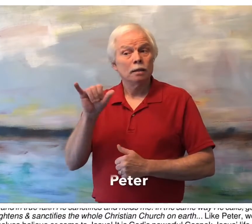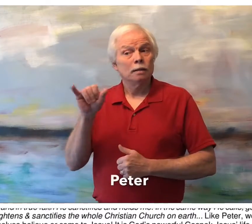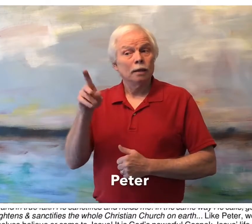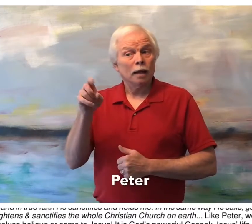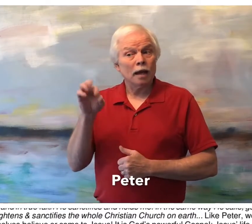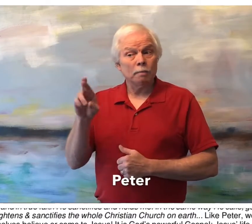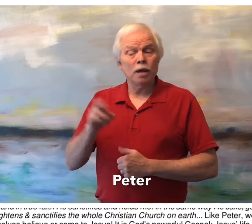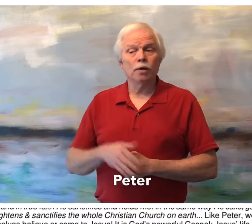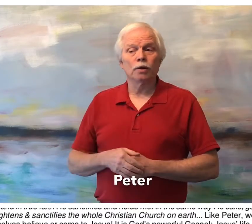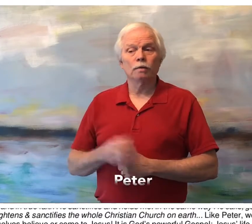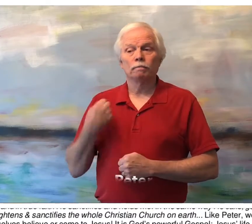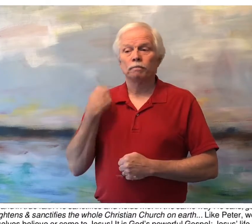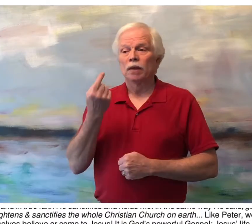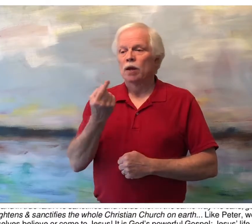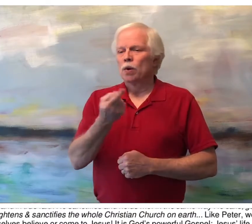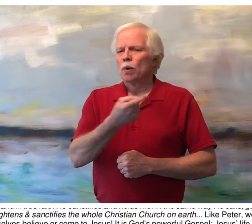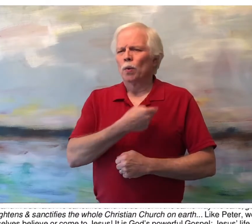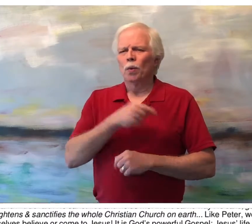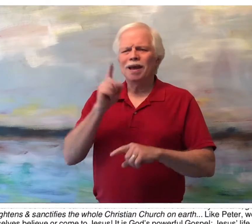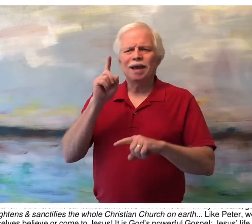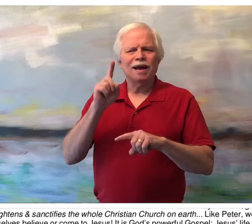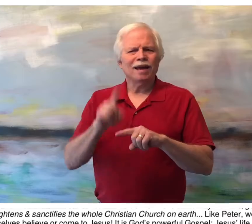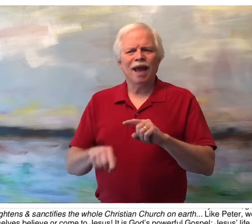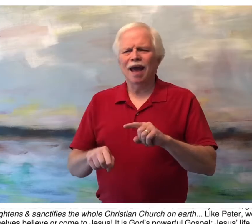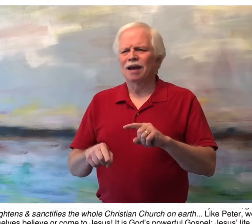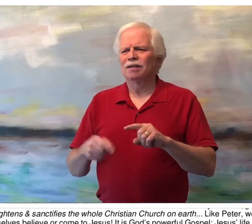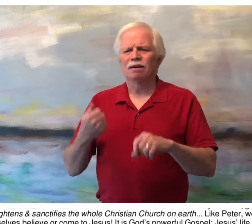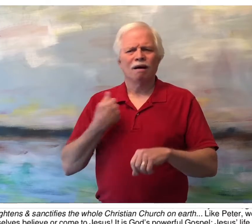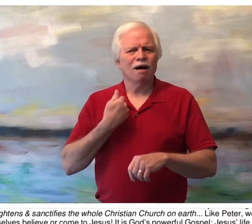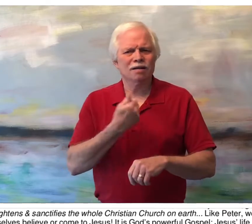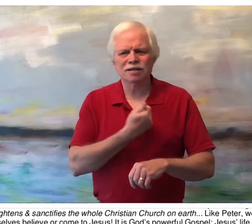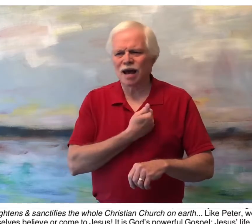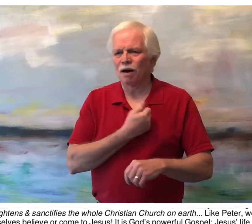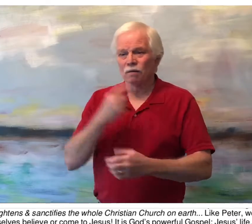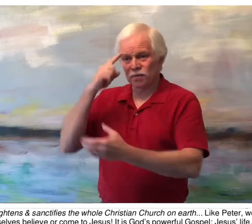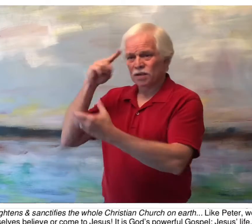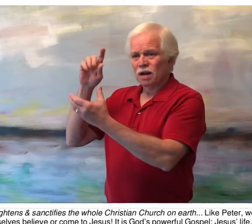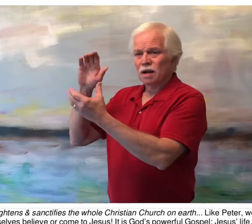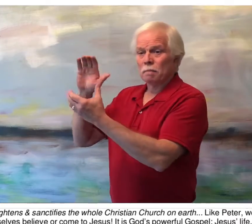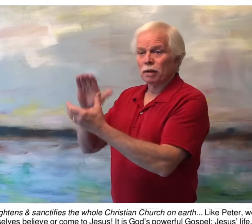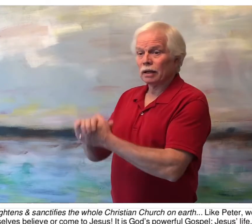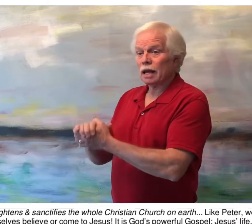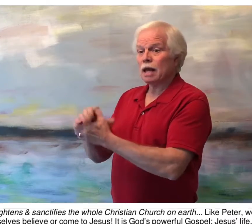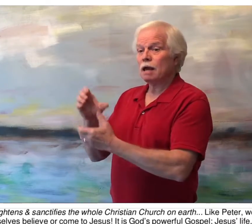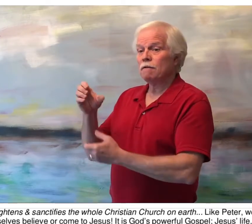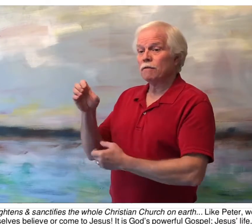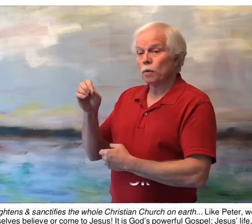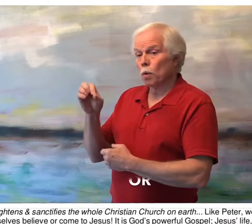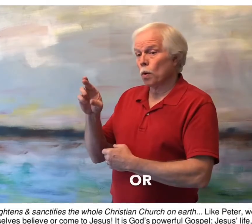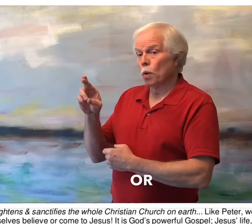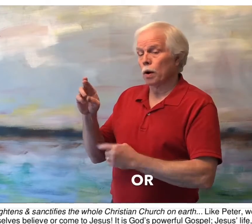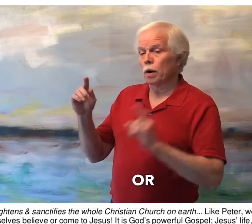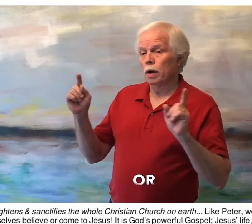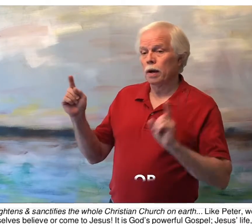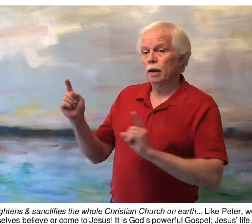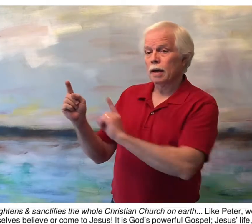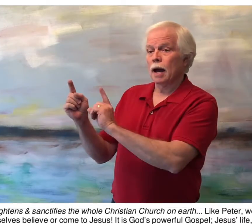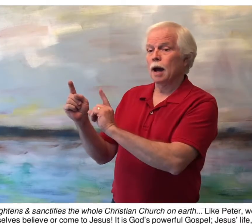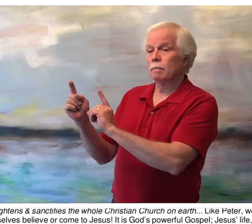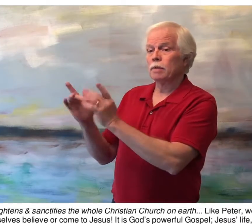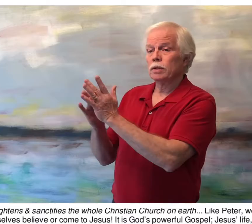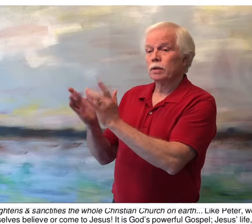Like Peter, we can't ourselves believe or